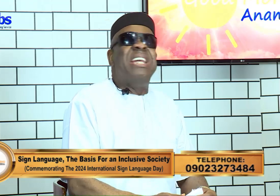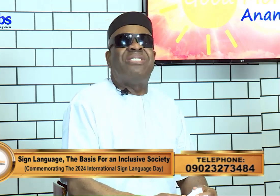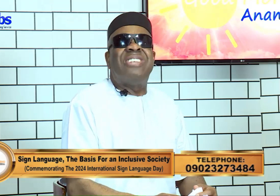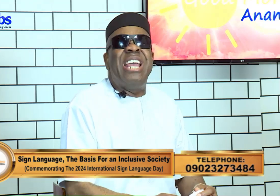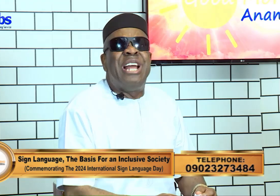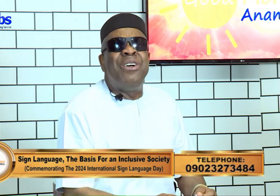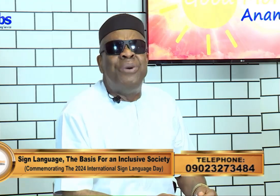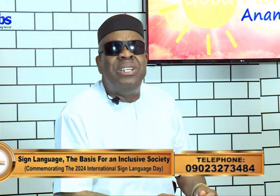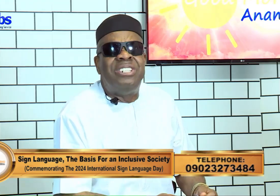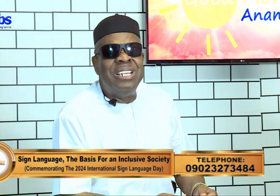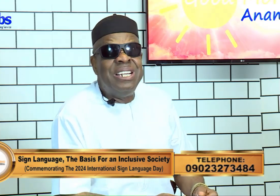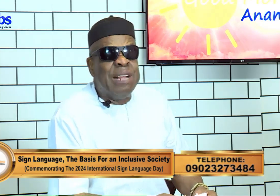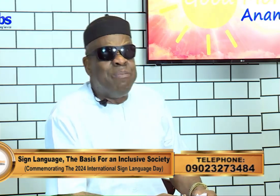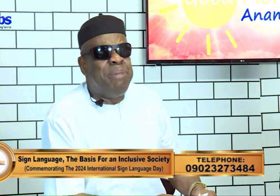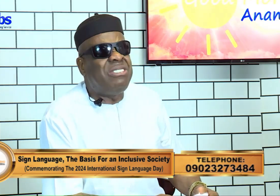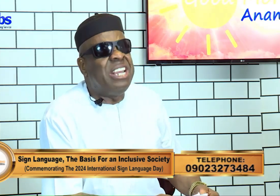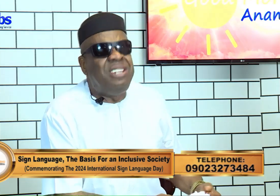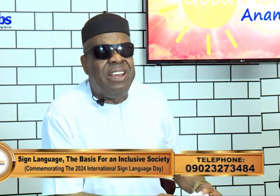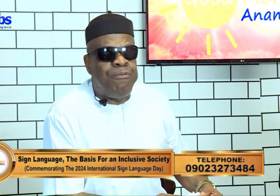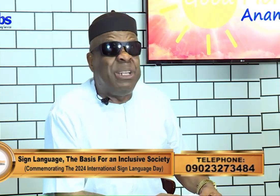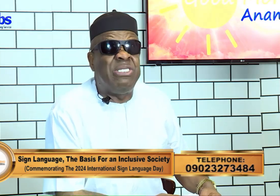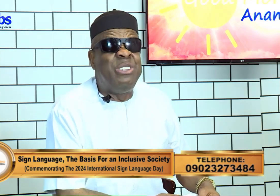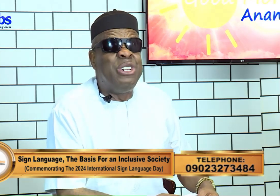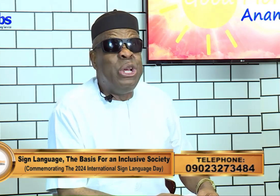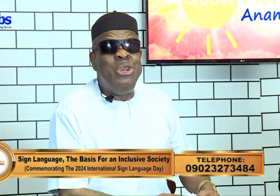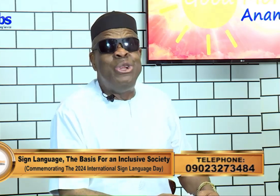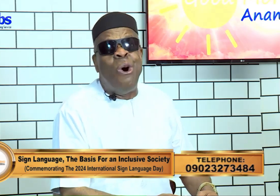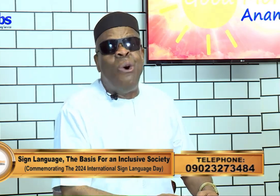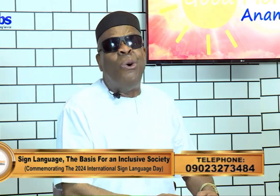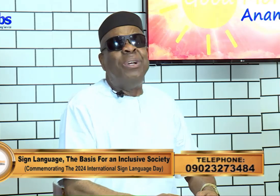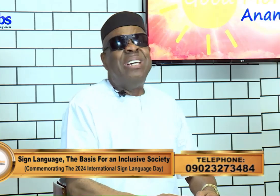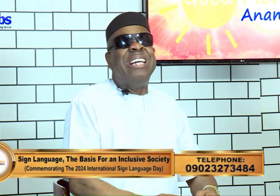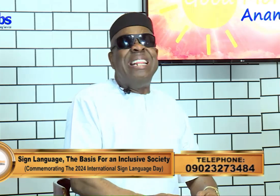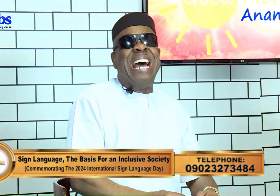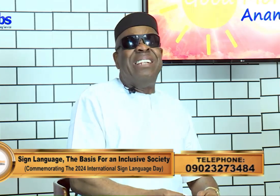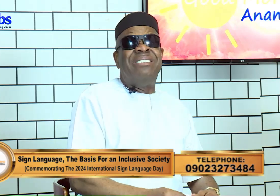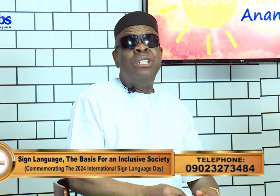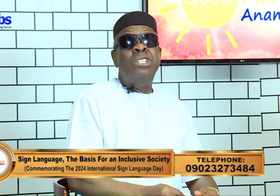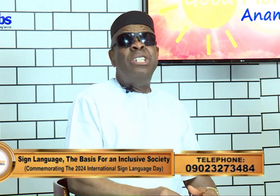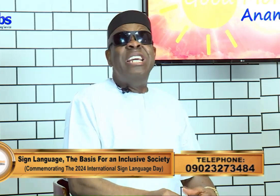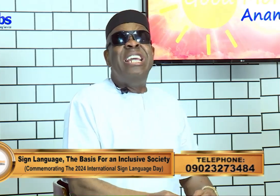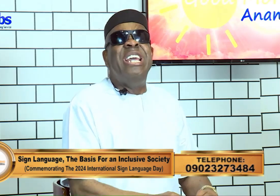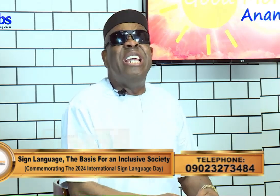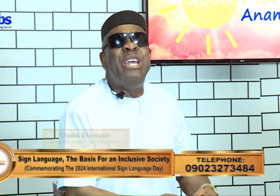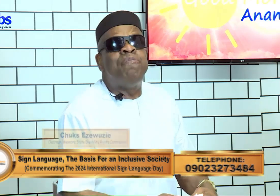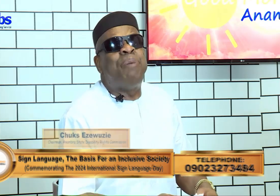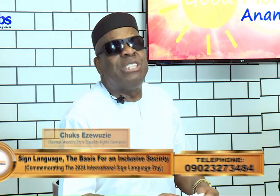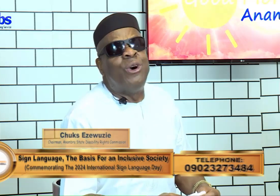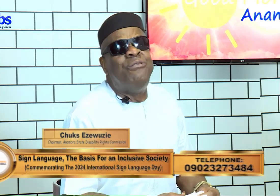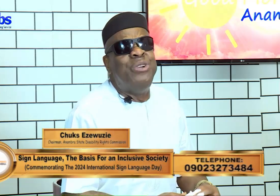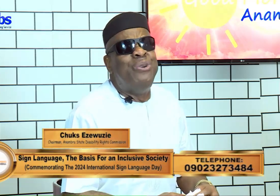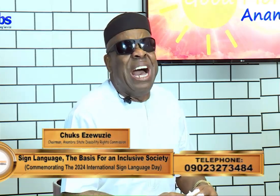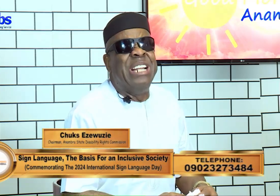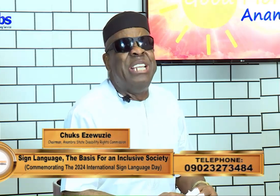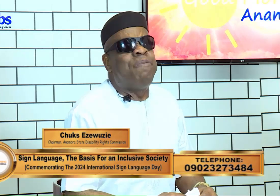It is sign language that makes a deaf person know that he is part